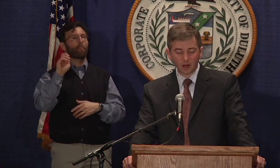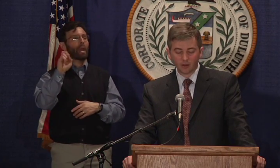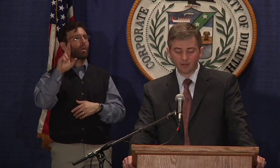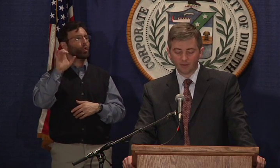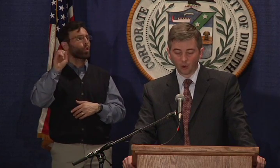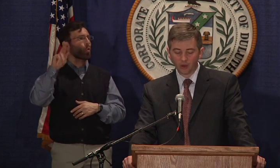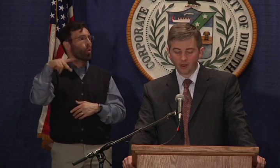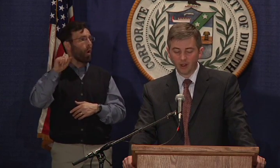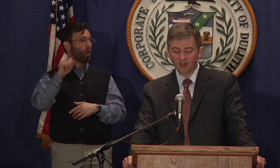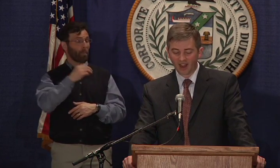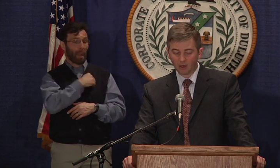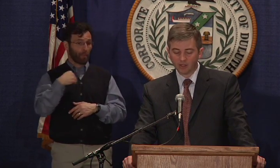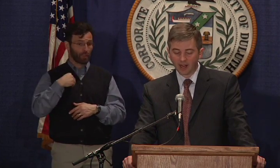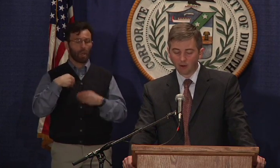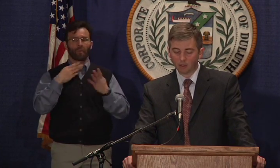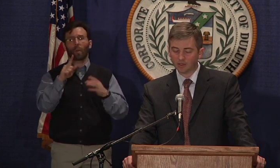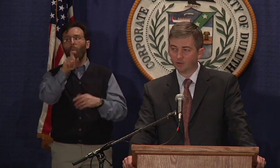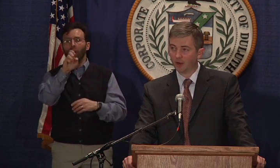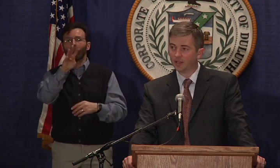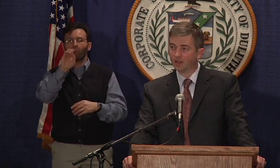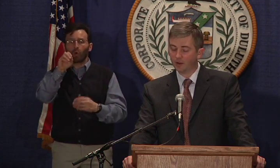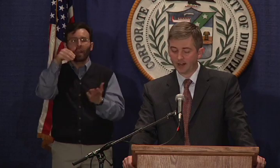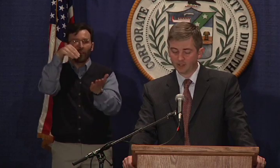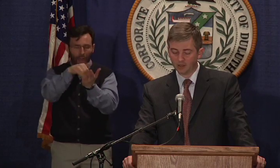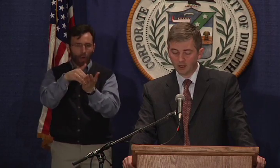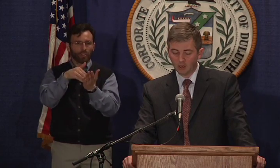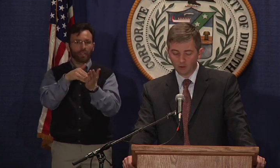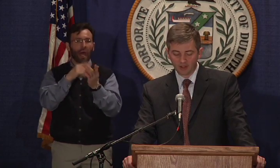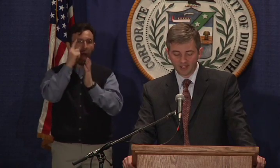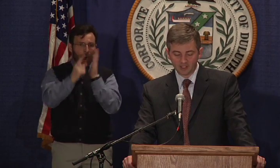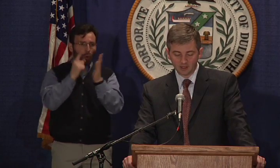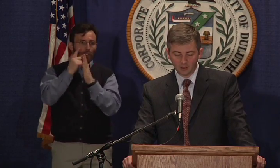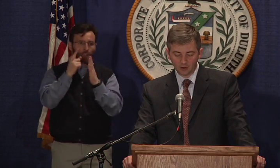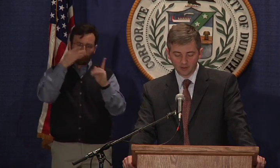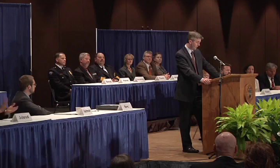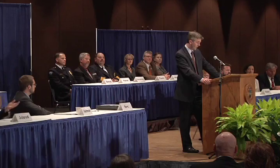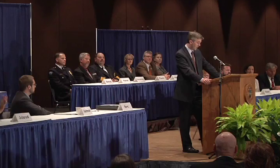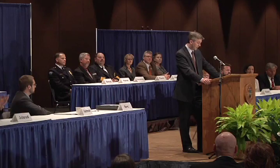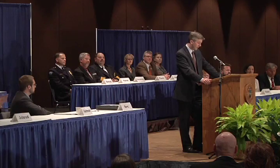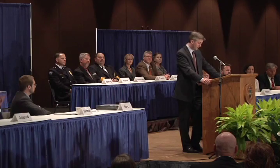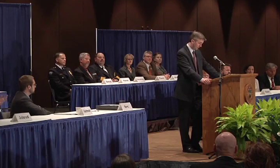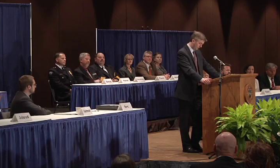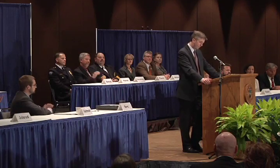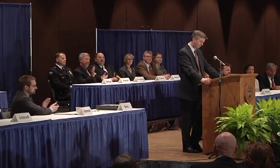providing 140,000 hours of direct interaction with kids in Duluth.